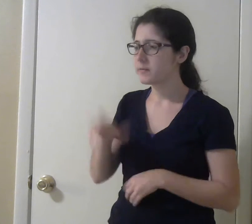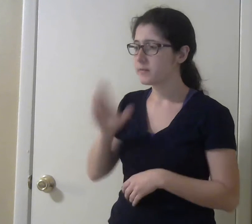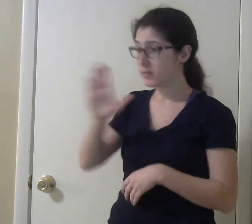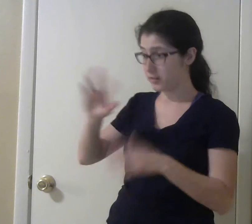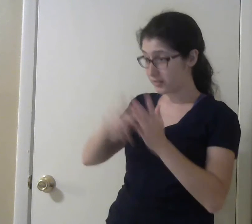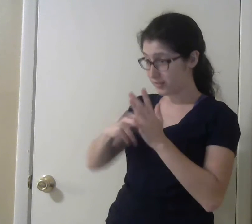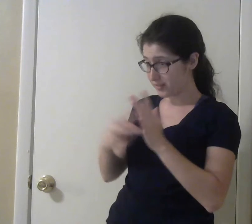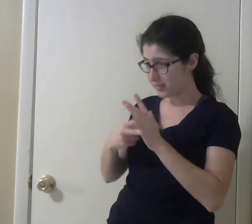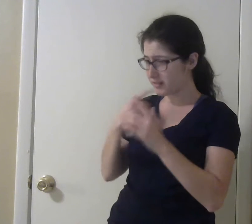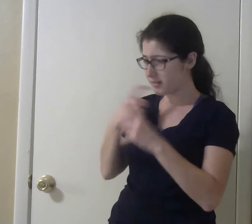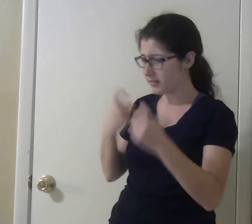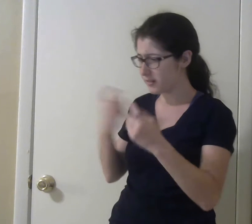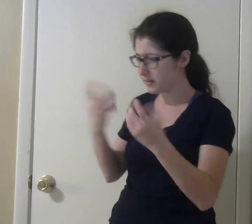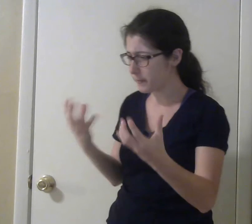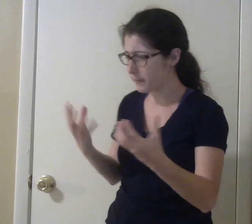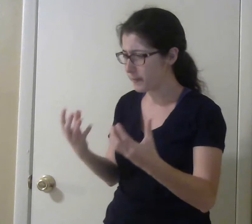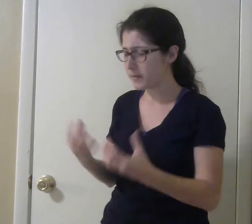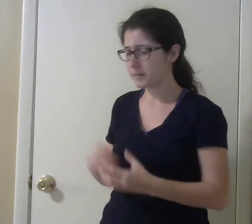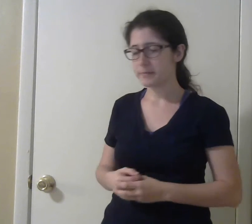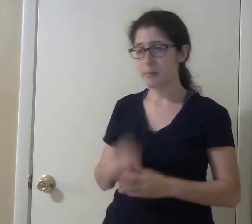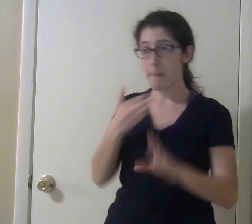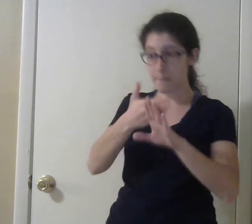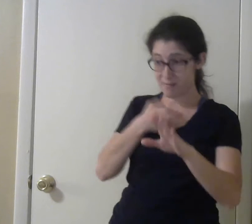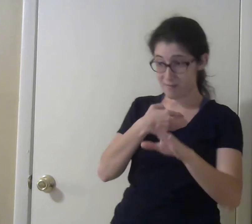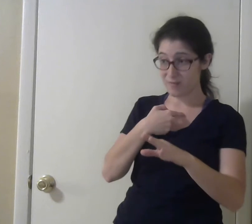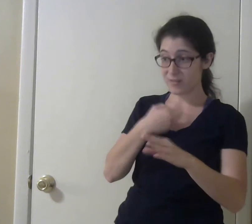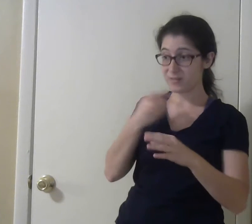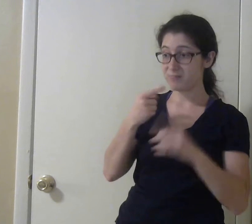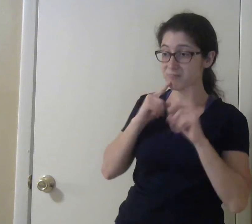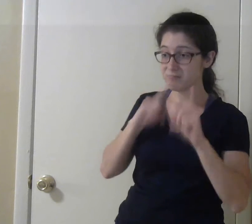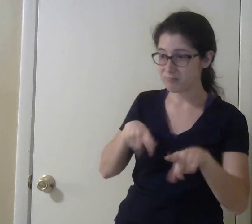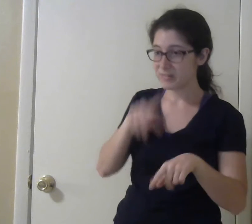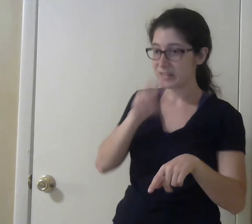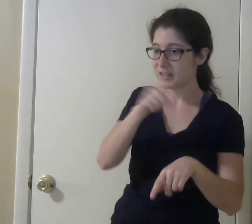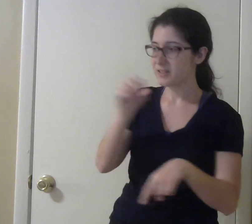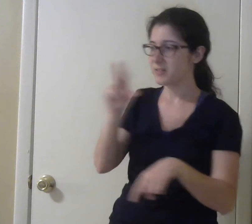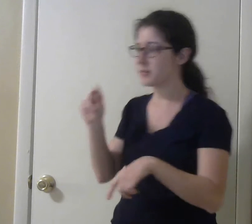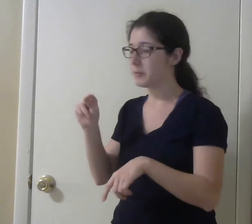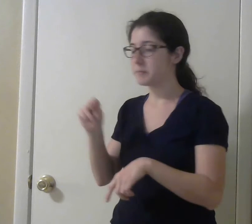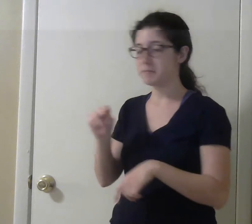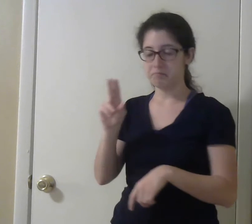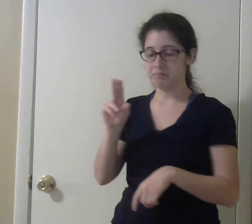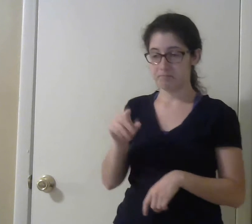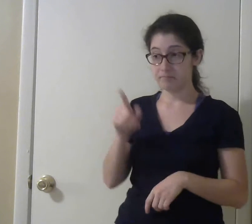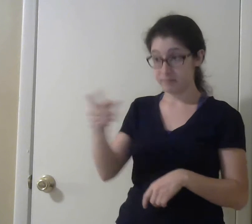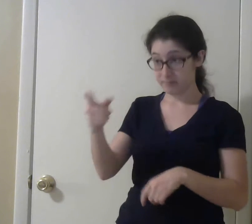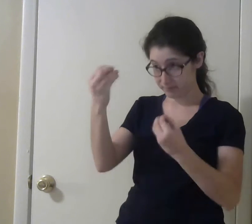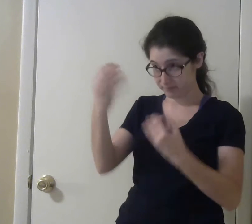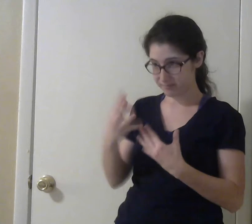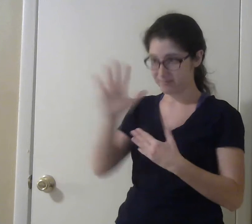no. I would say, tell me what you think sin is. And here's what I'd be listening for. In